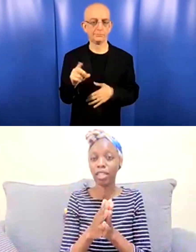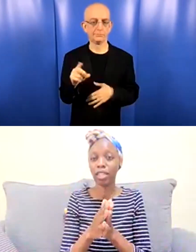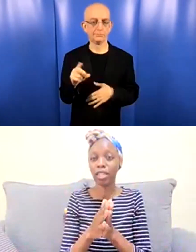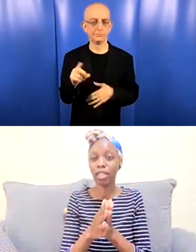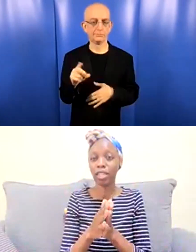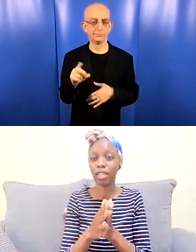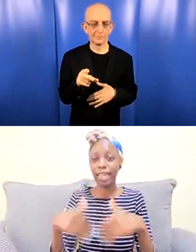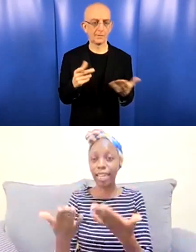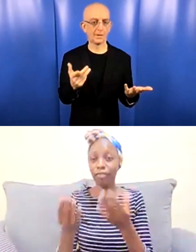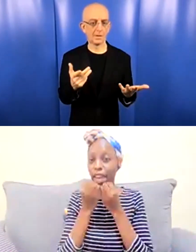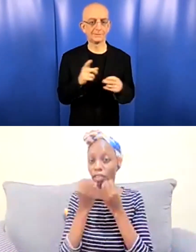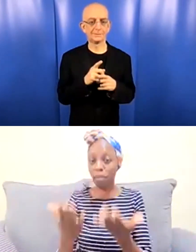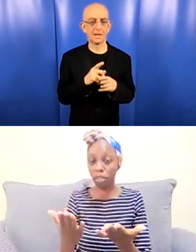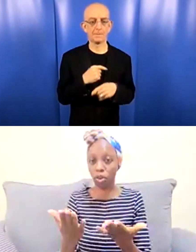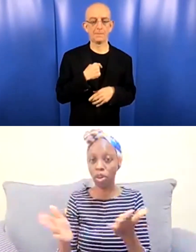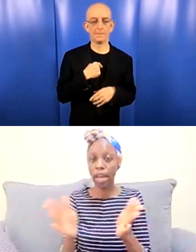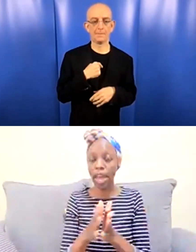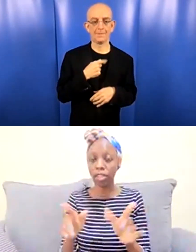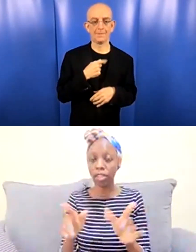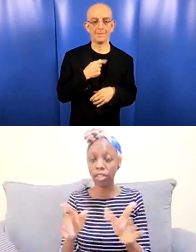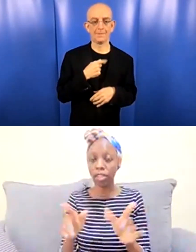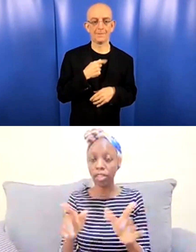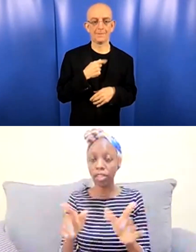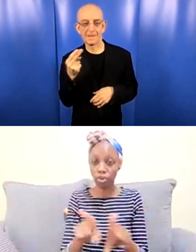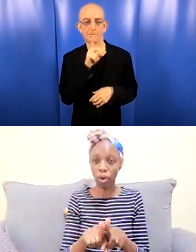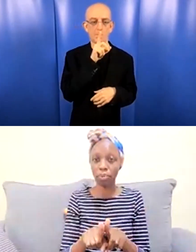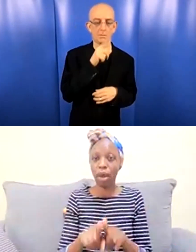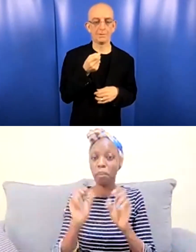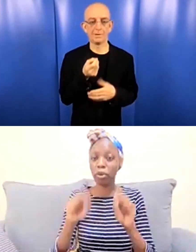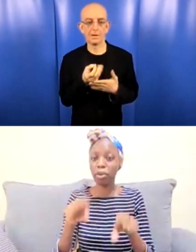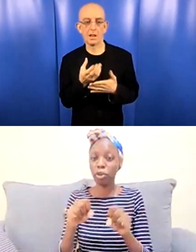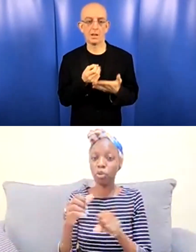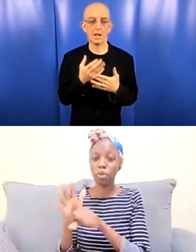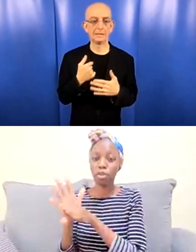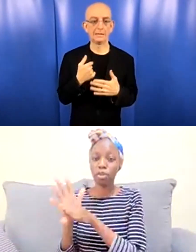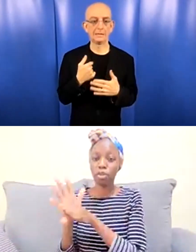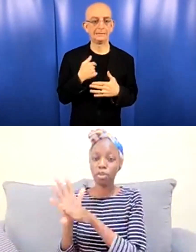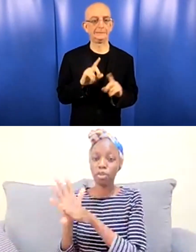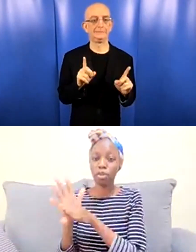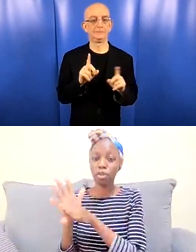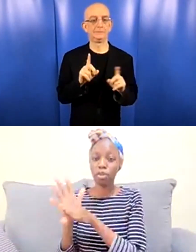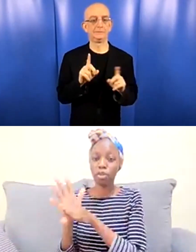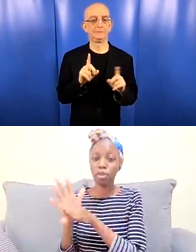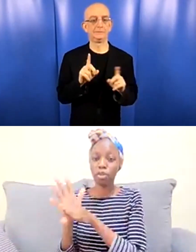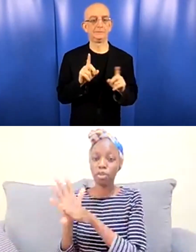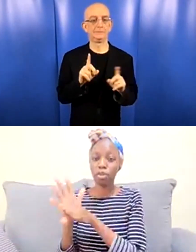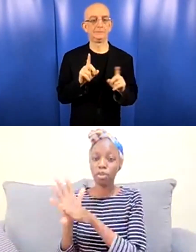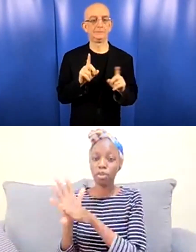information. They are also prone to exclusion and isolation